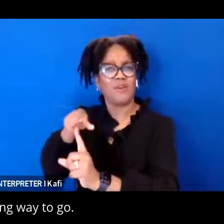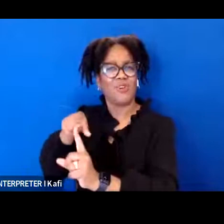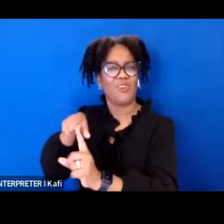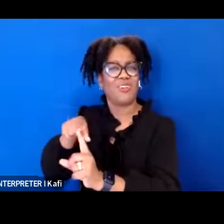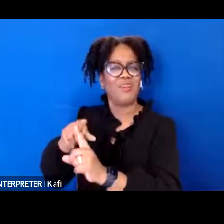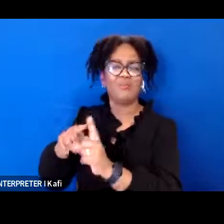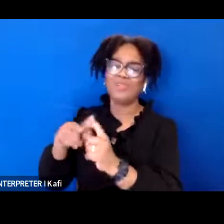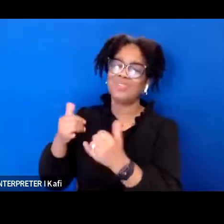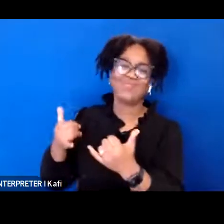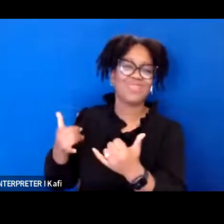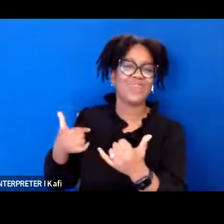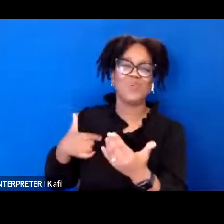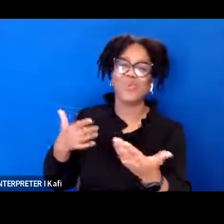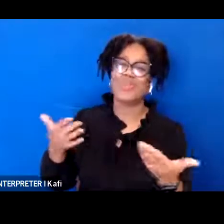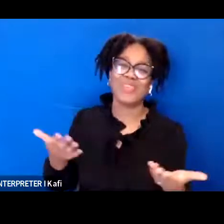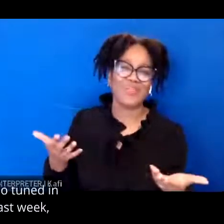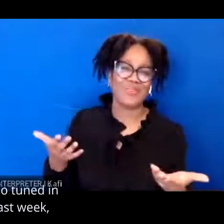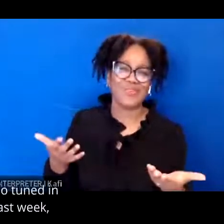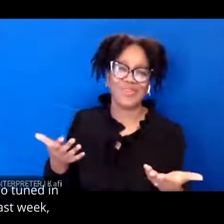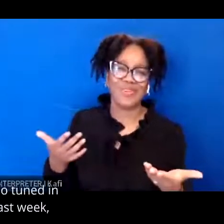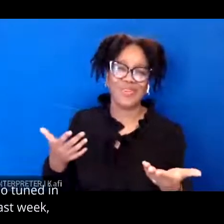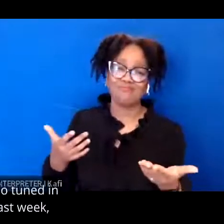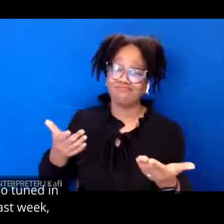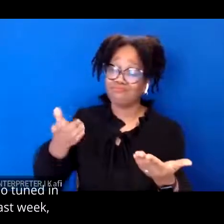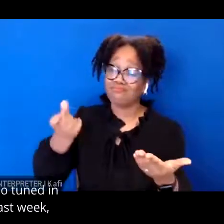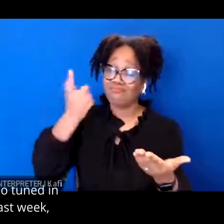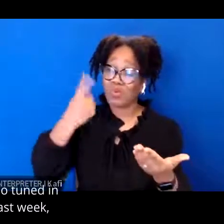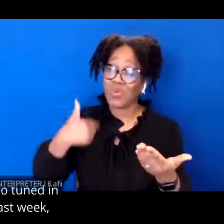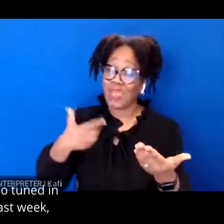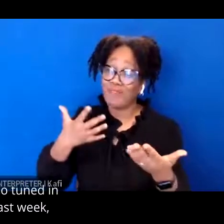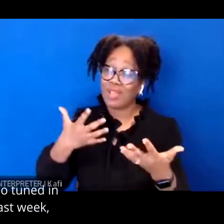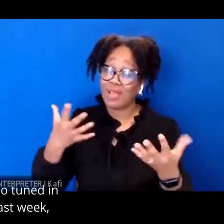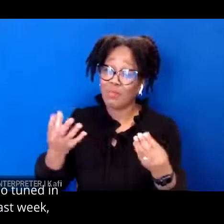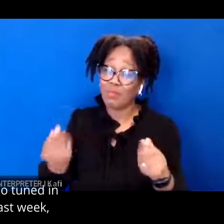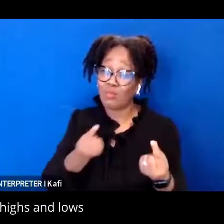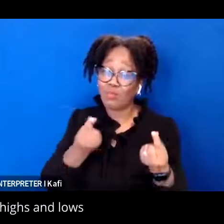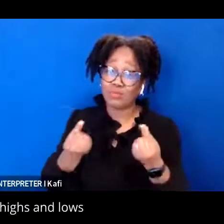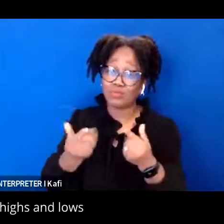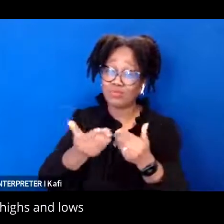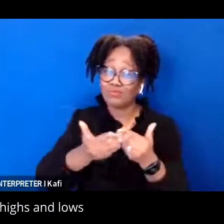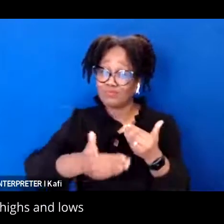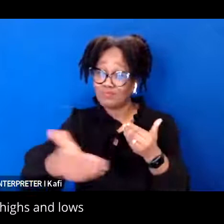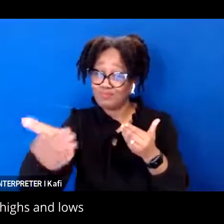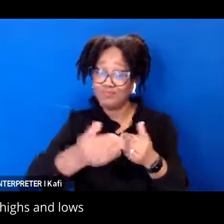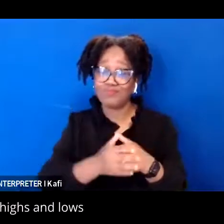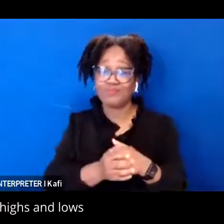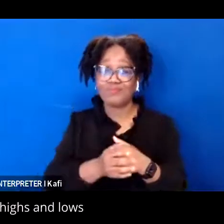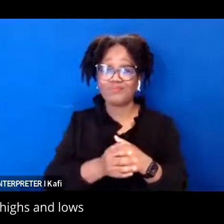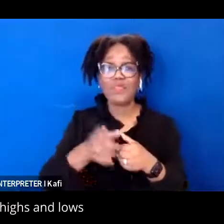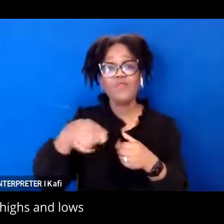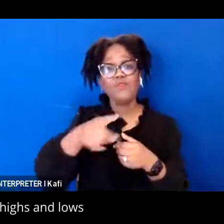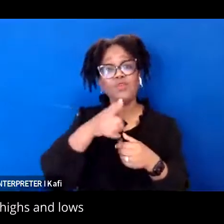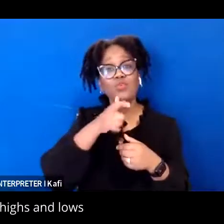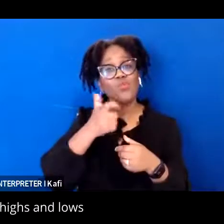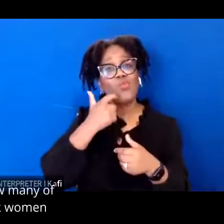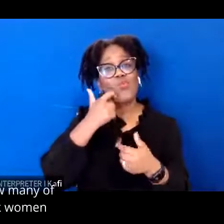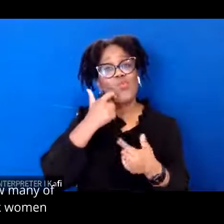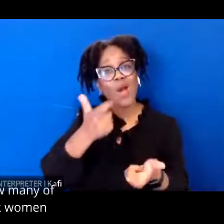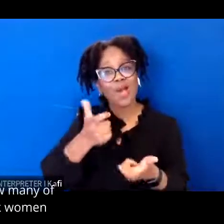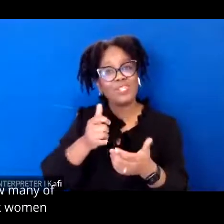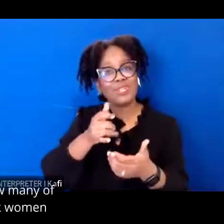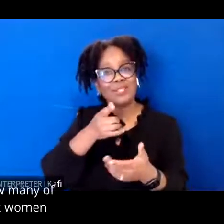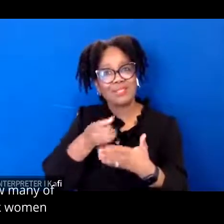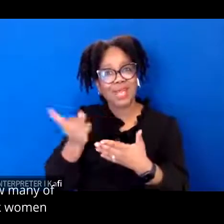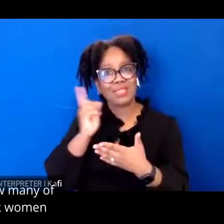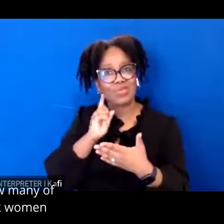go for those of us who tuned into the hearings last week i know there is a lot of highs and lows that